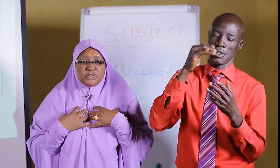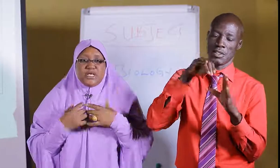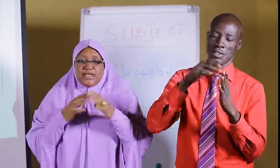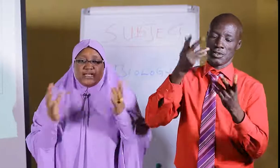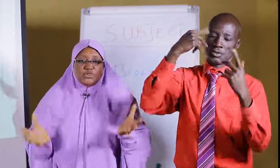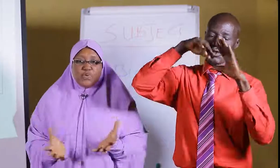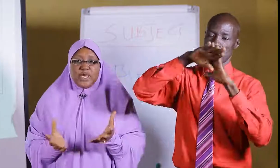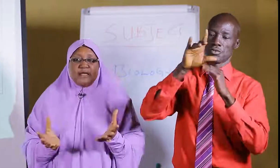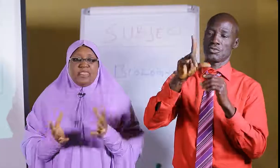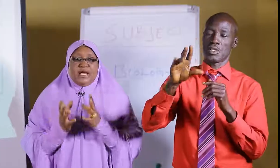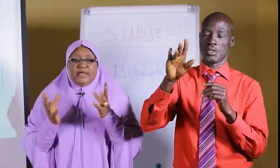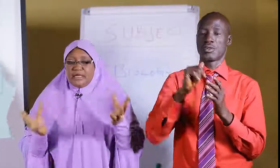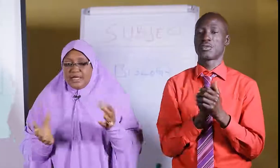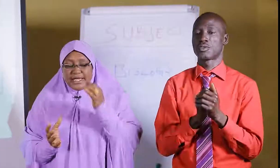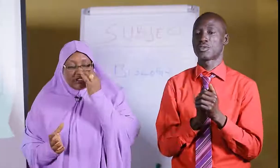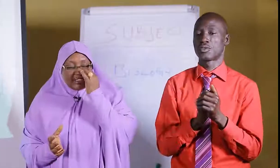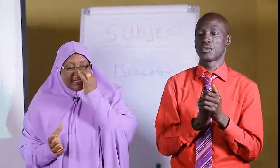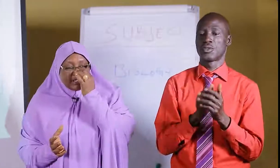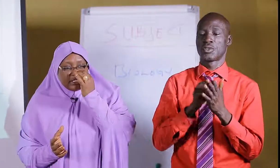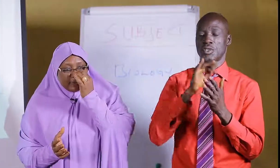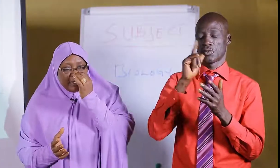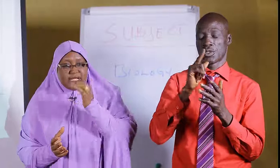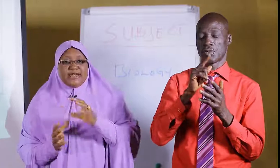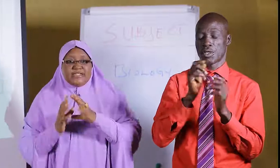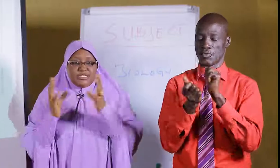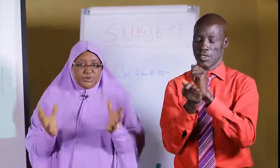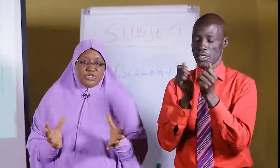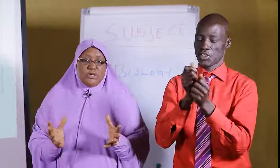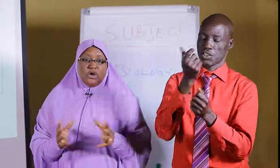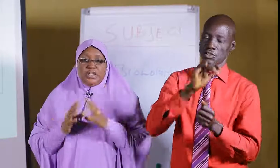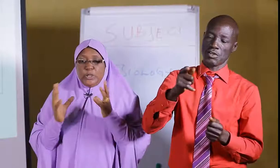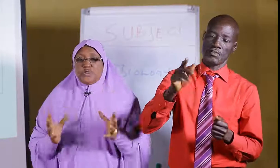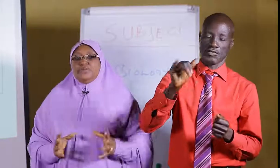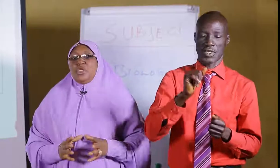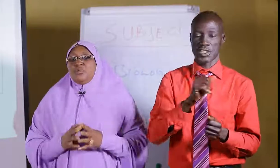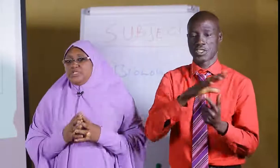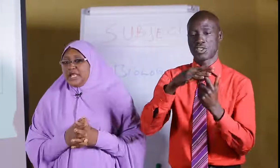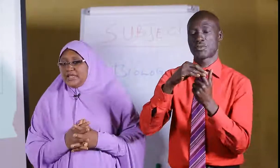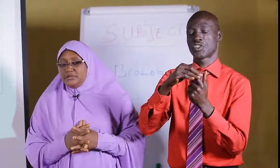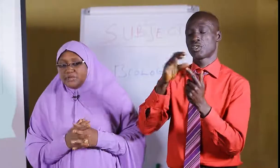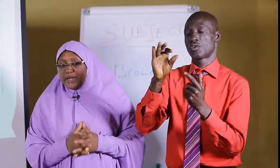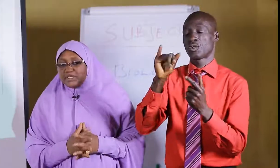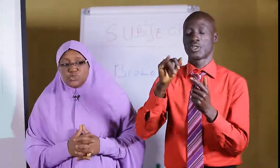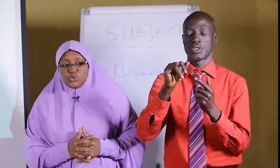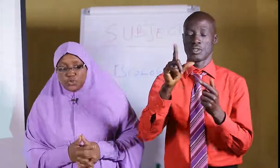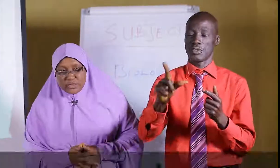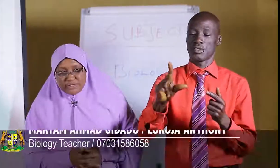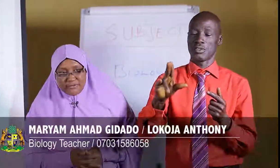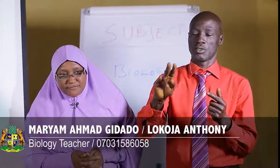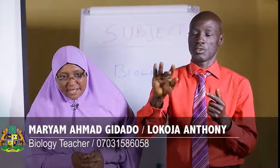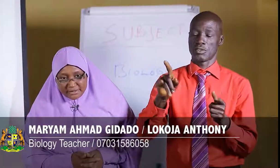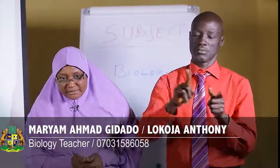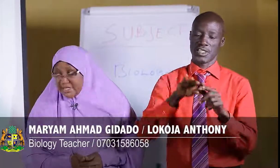into the lungs. That is where gaseous exchange takes place, and that is a special organ, the lungs. But in plants, you do